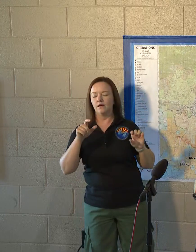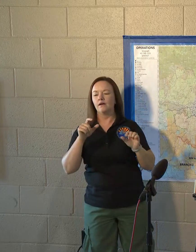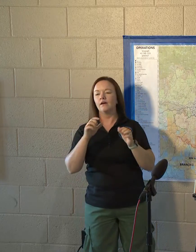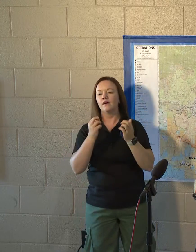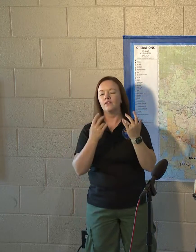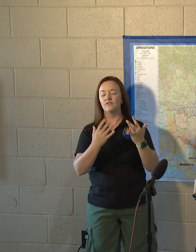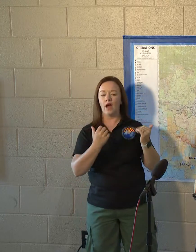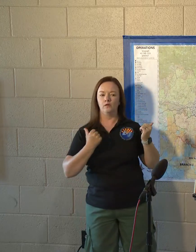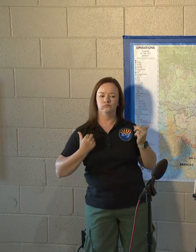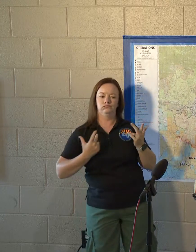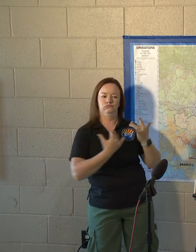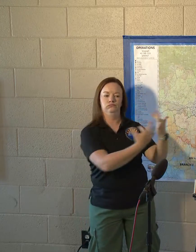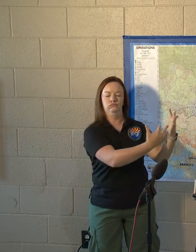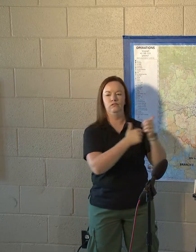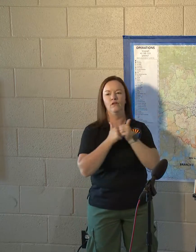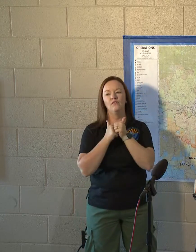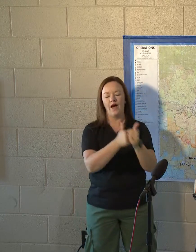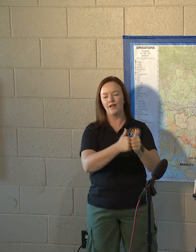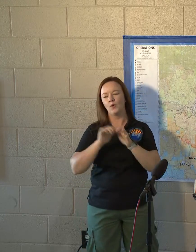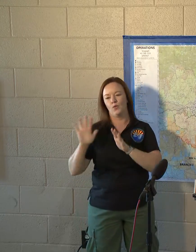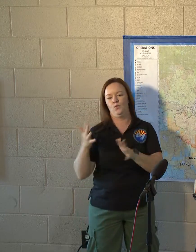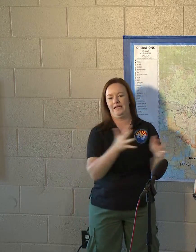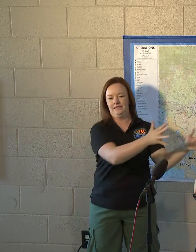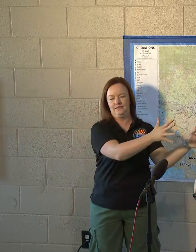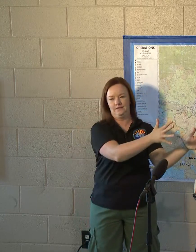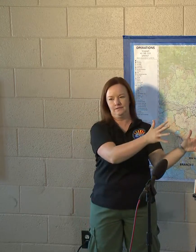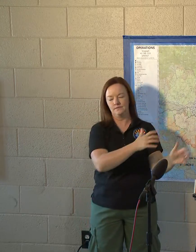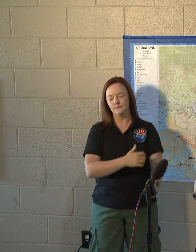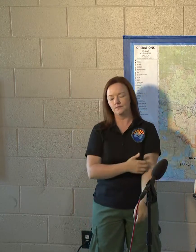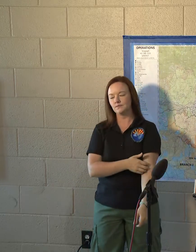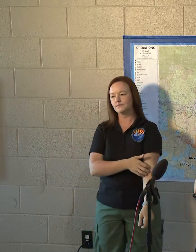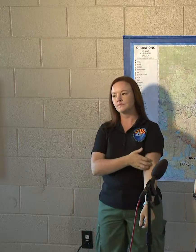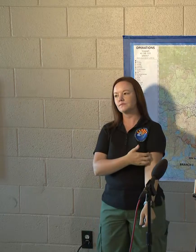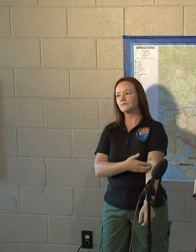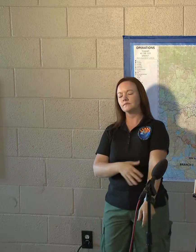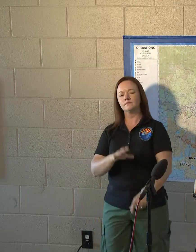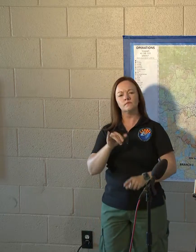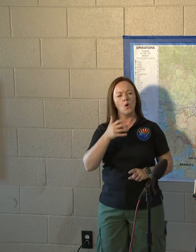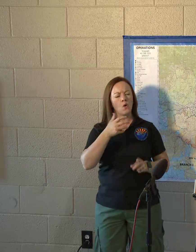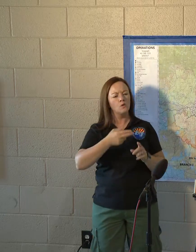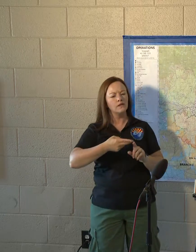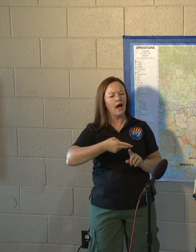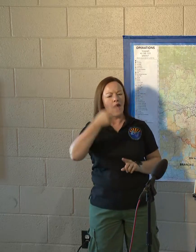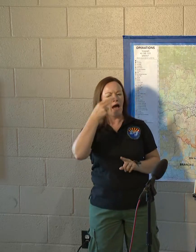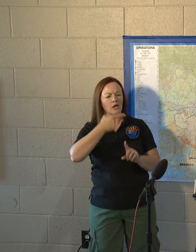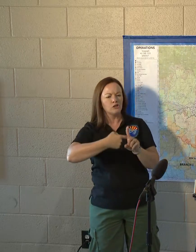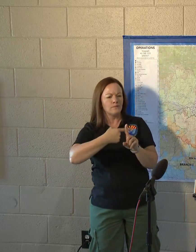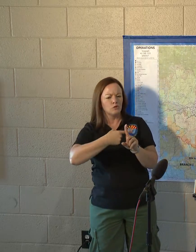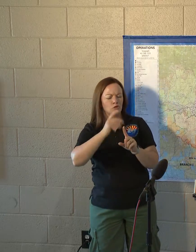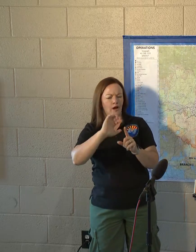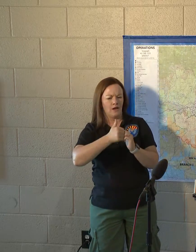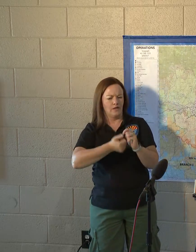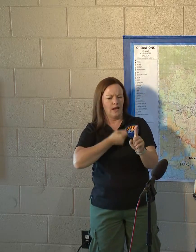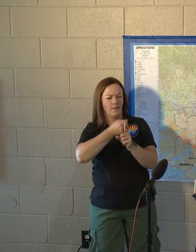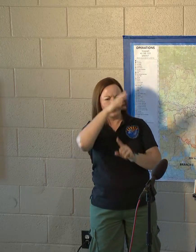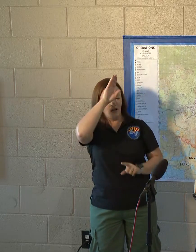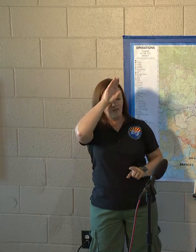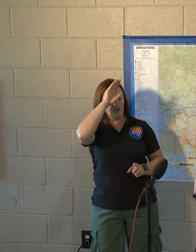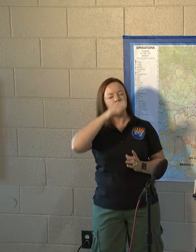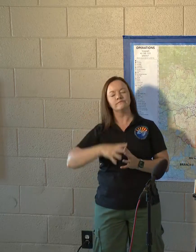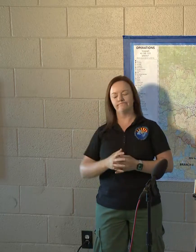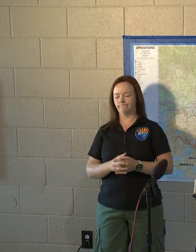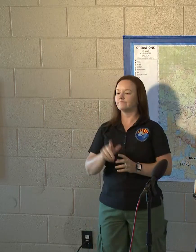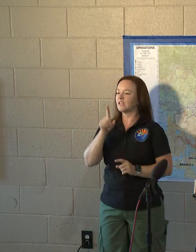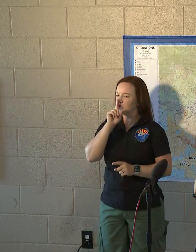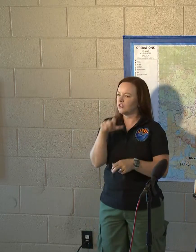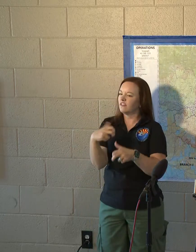was a wind-driven fire, basically from the southwest to the northeast. But did those higher temperatures, what toll does that take on the crews themselves? It